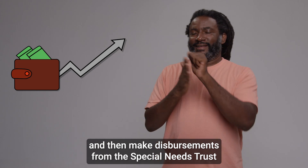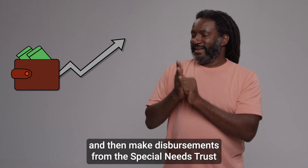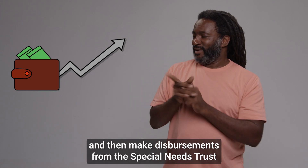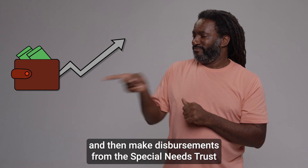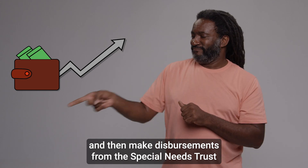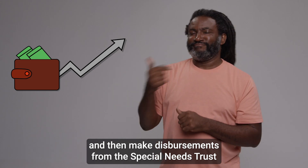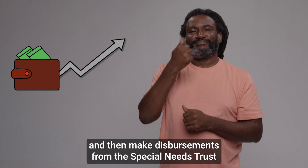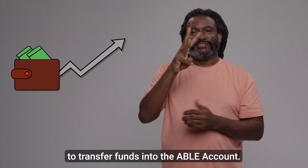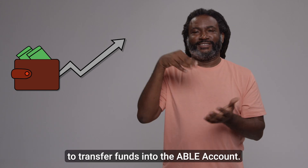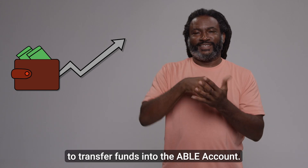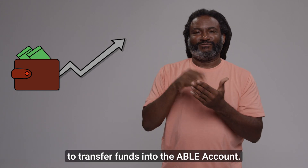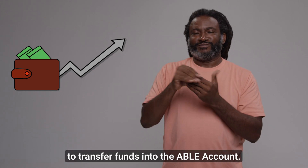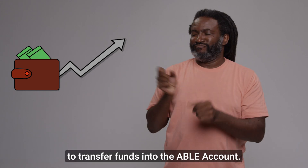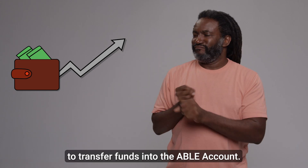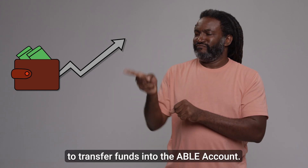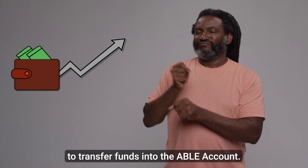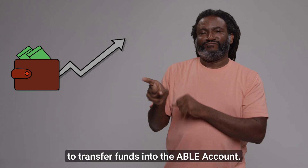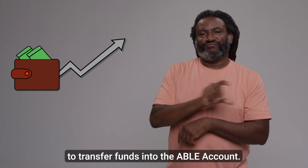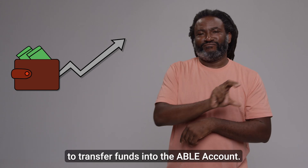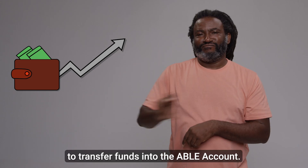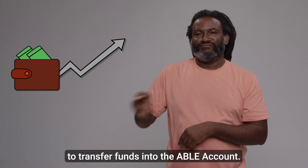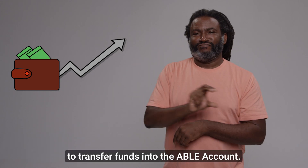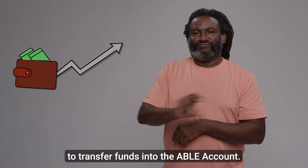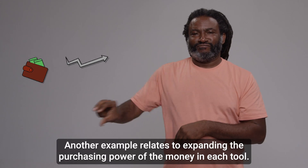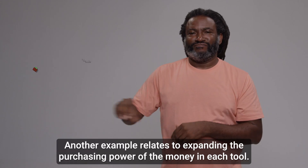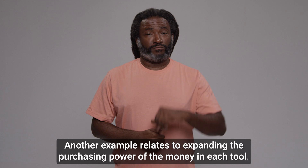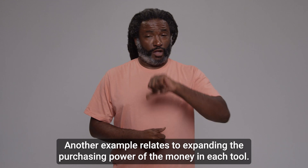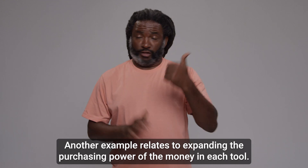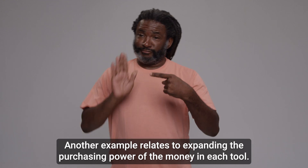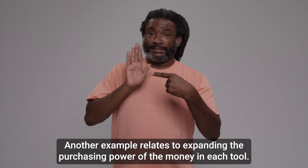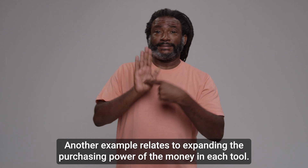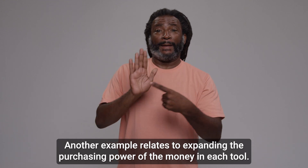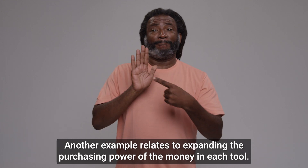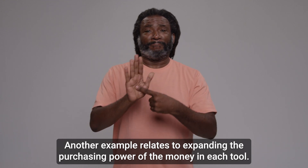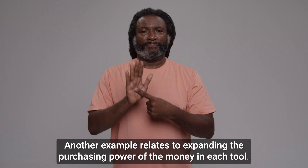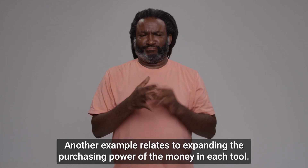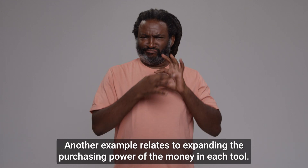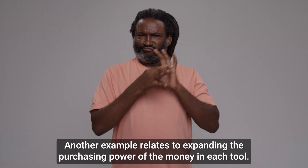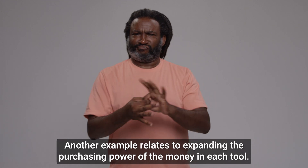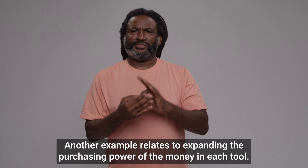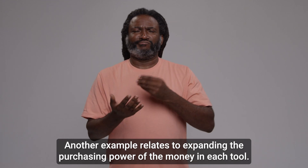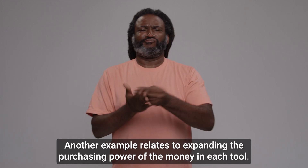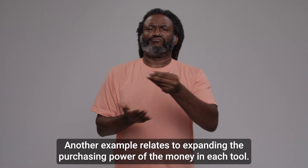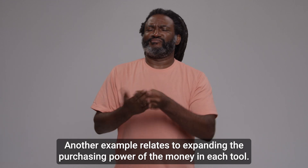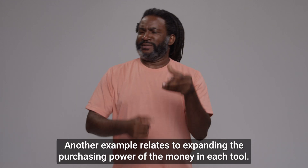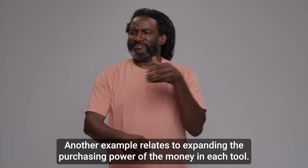the special needs trust to transfer funds into the ABLE account. Another example relates to expanding the